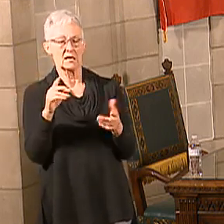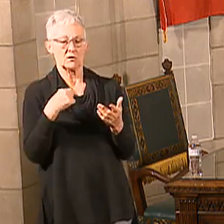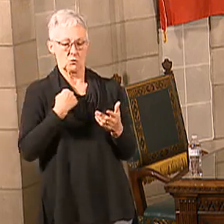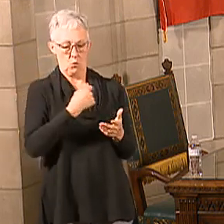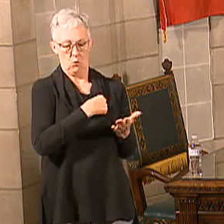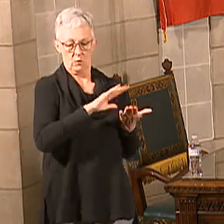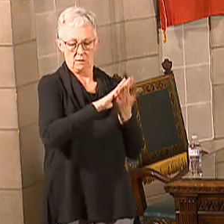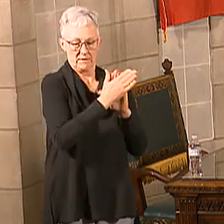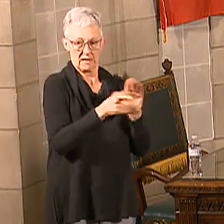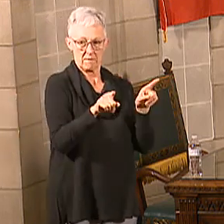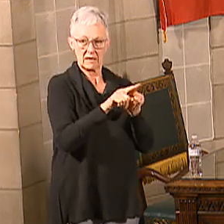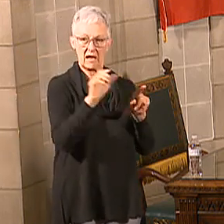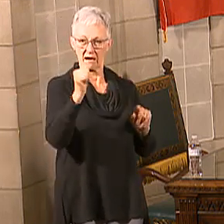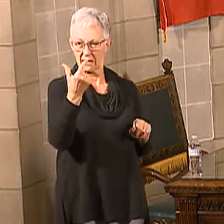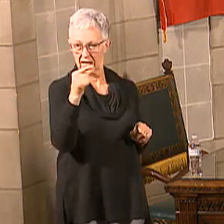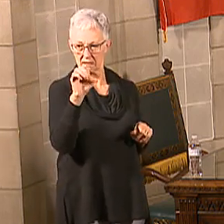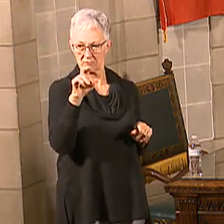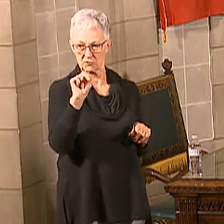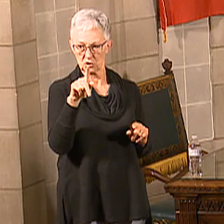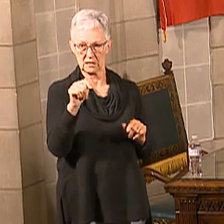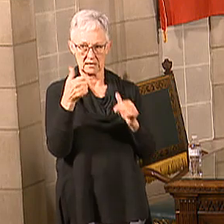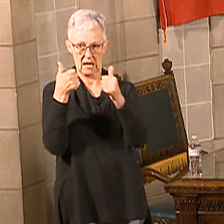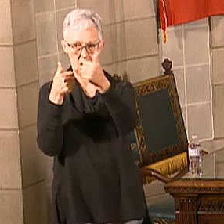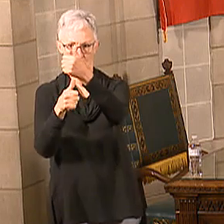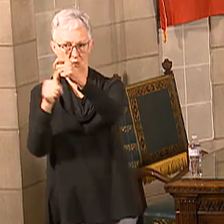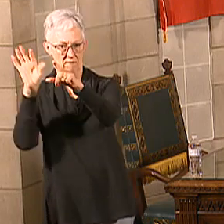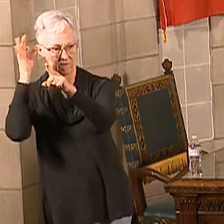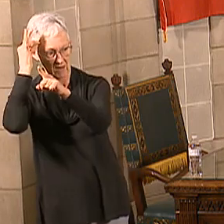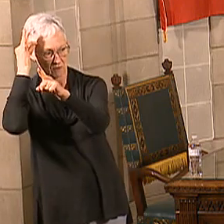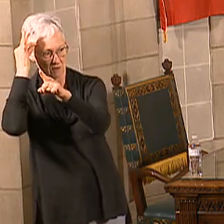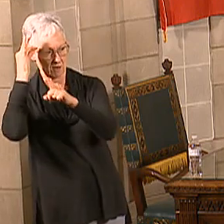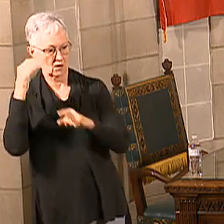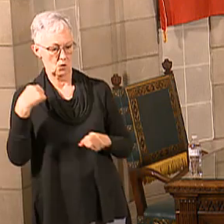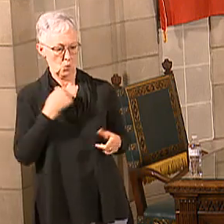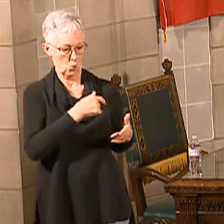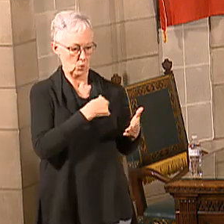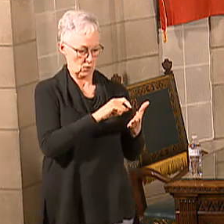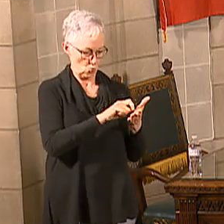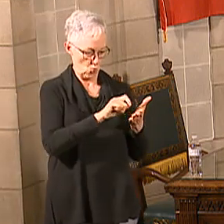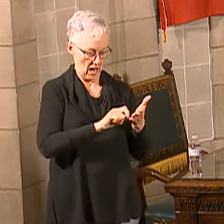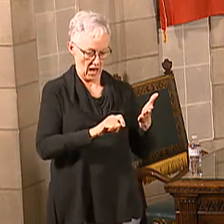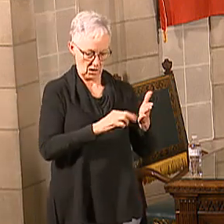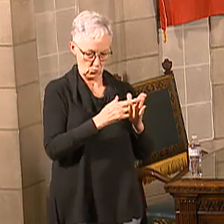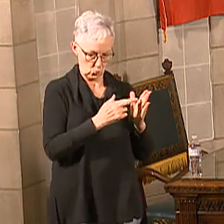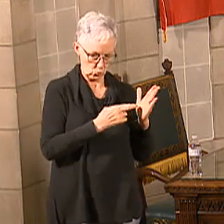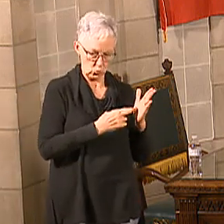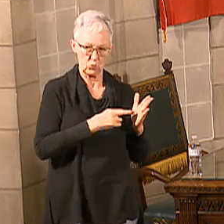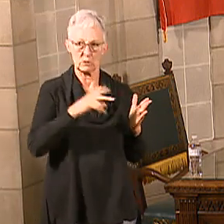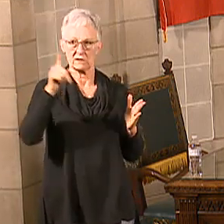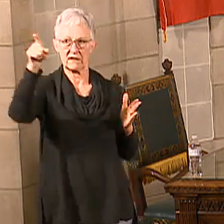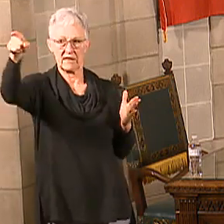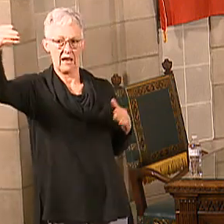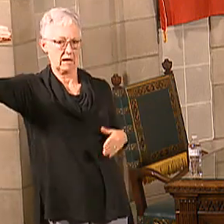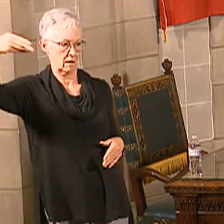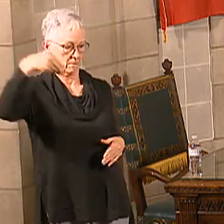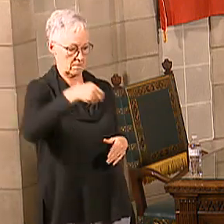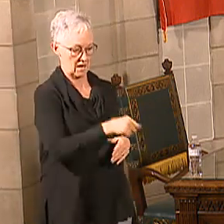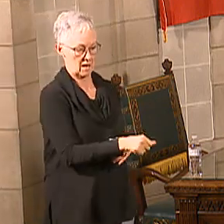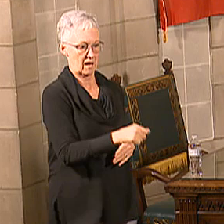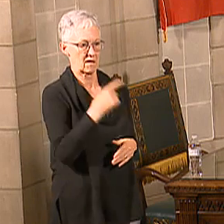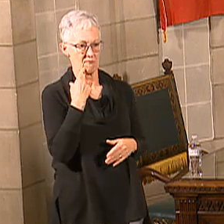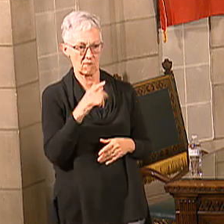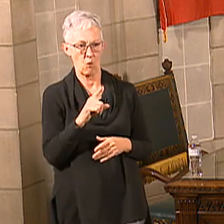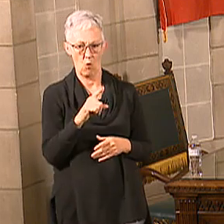federal government, and they write the rules, they pay the money, and then they actually reimburse us for our costs of administering their